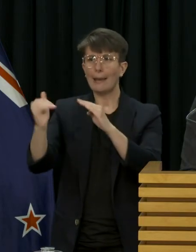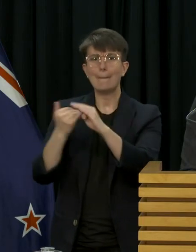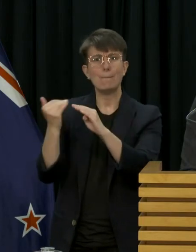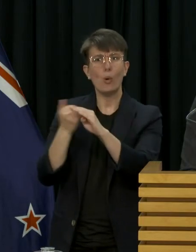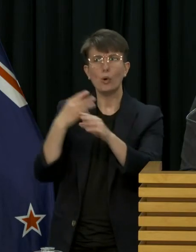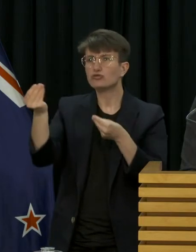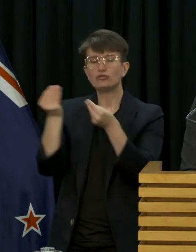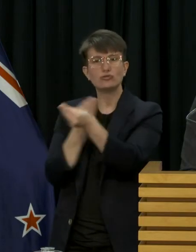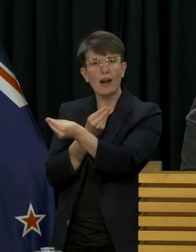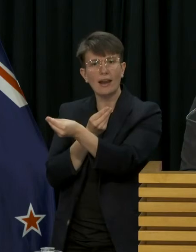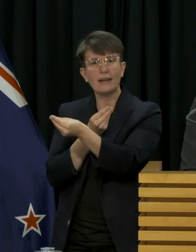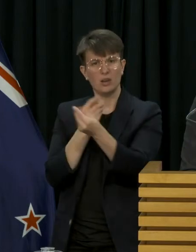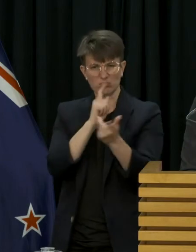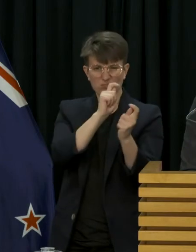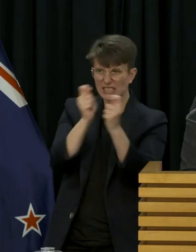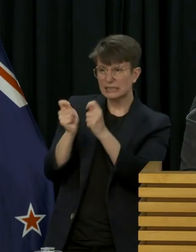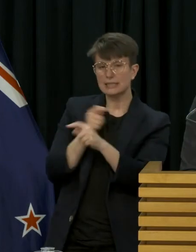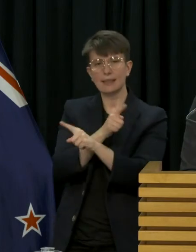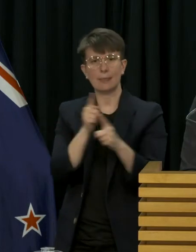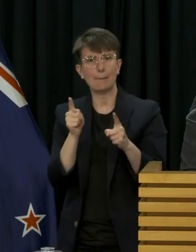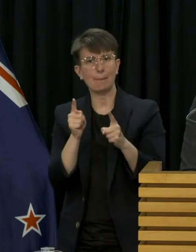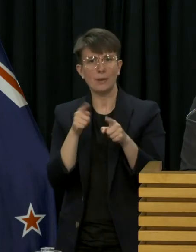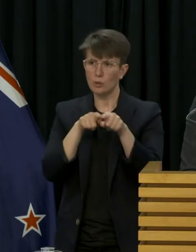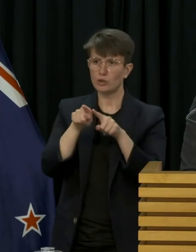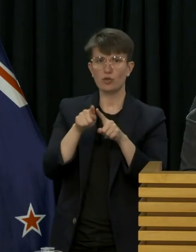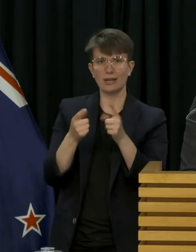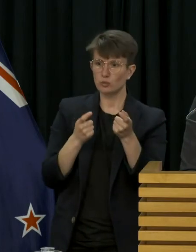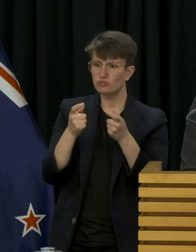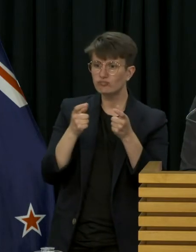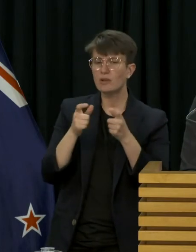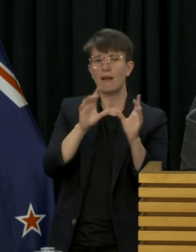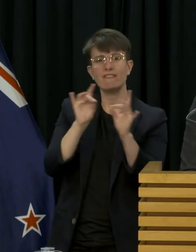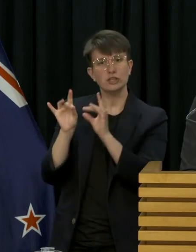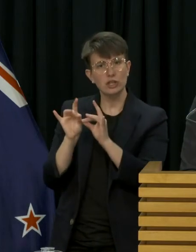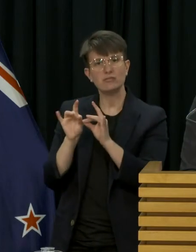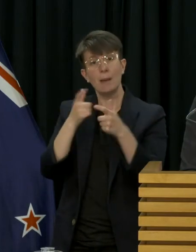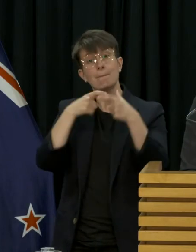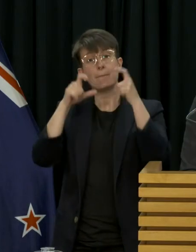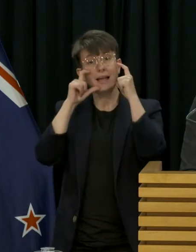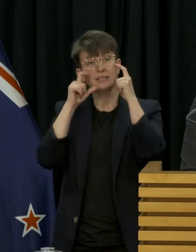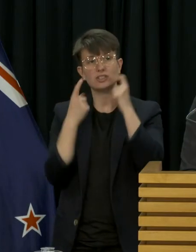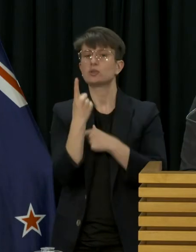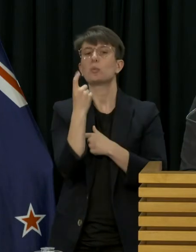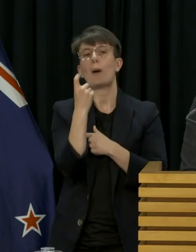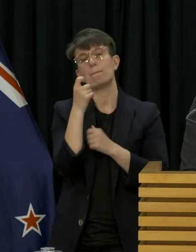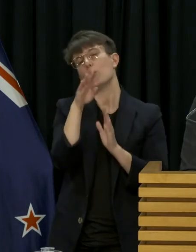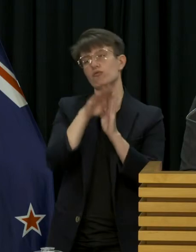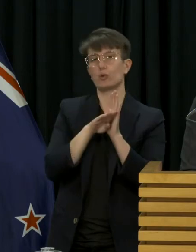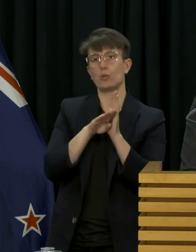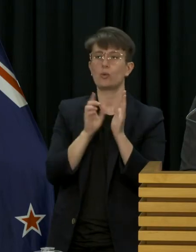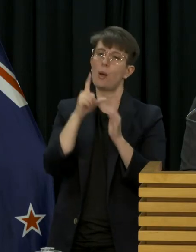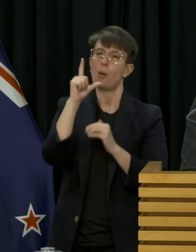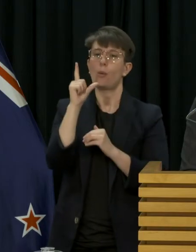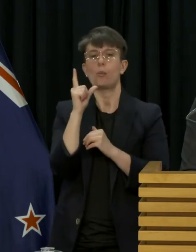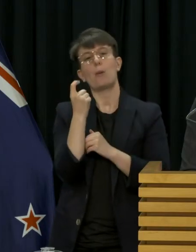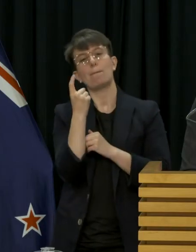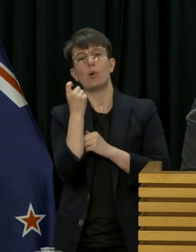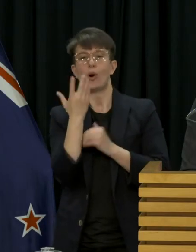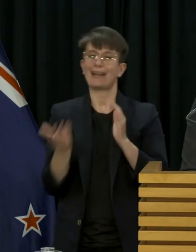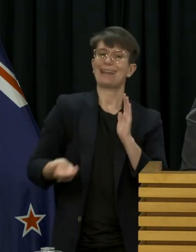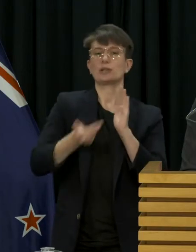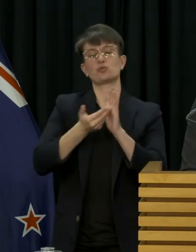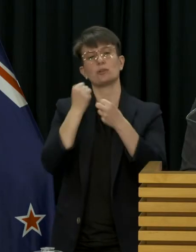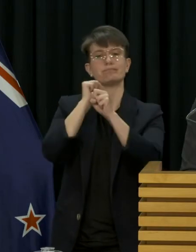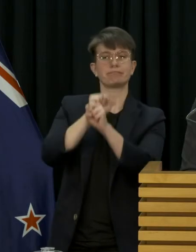infection controls, but this is an extra layer of protection, and then we'll consider that for the rest of New Zealand as well. Have you got a time frame around that when you... For